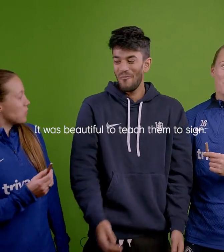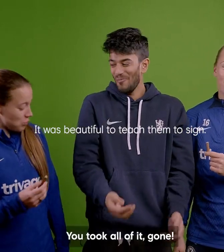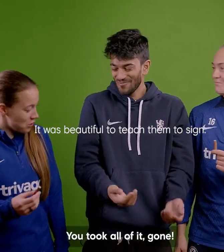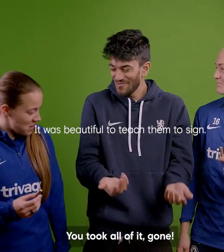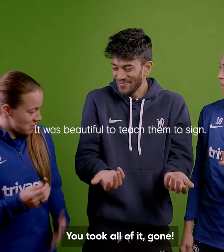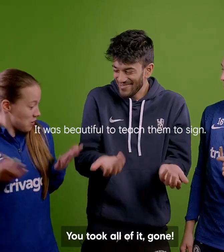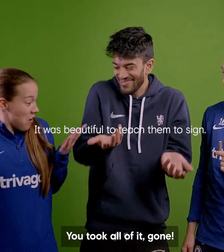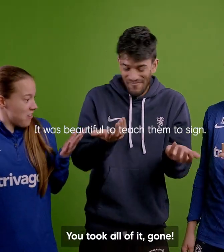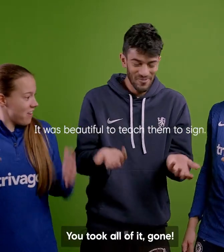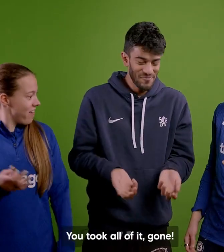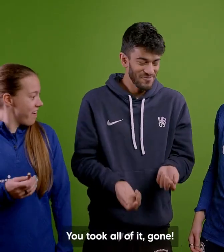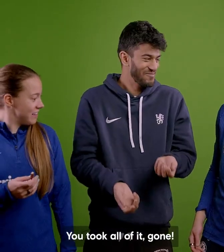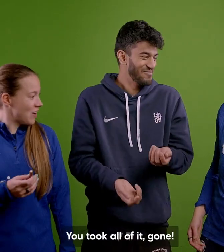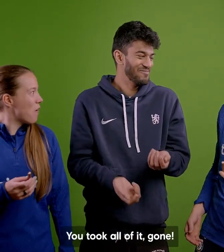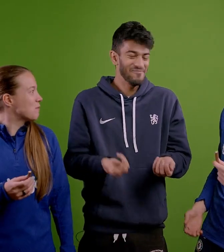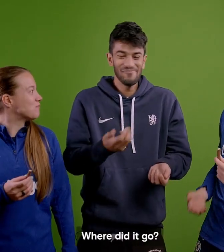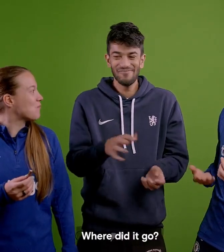Took all of it. Oh no! Where did it go?